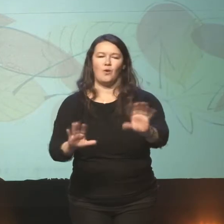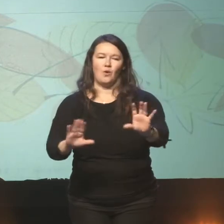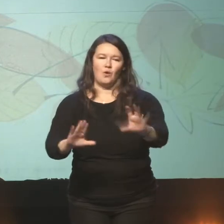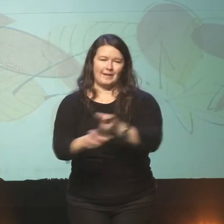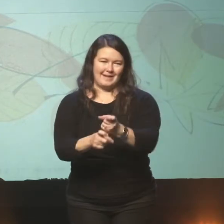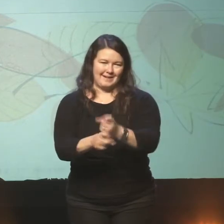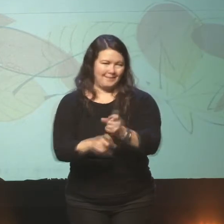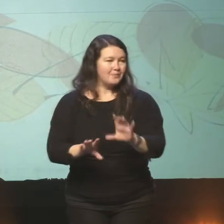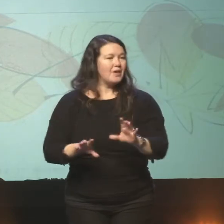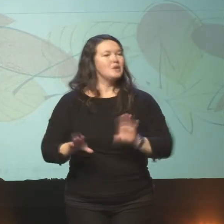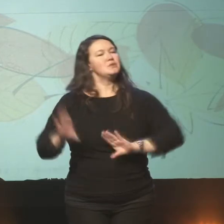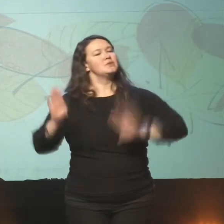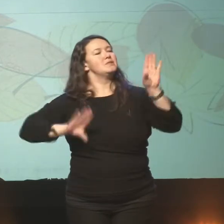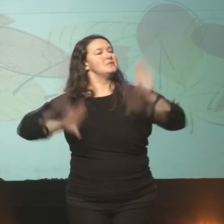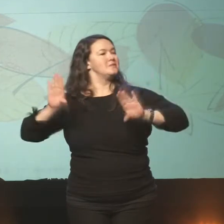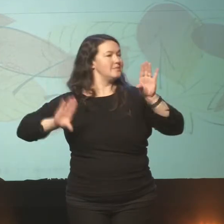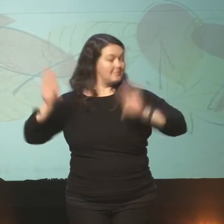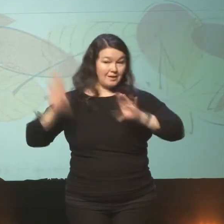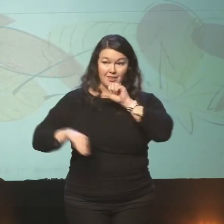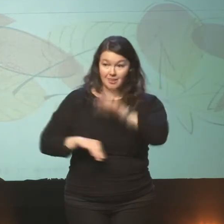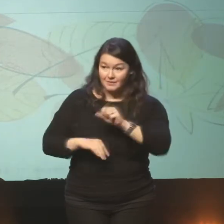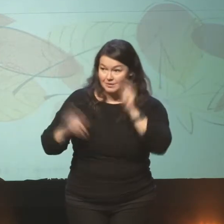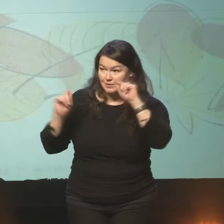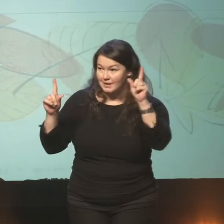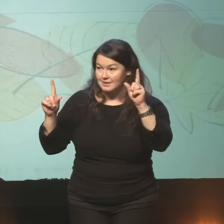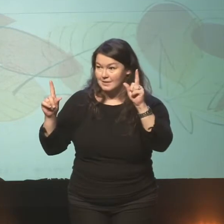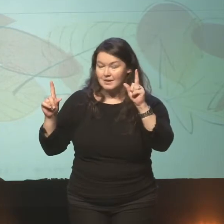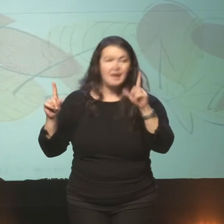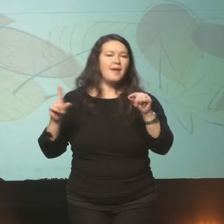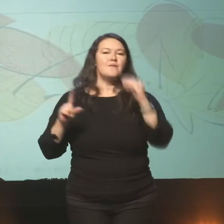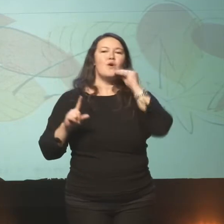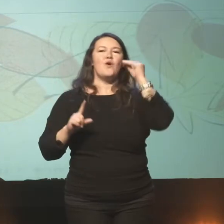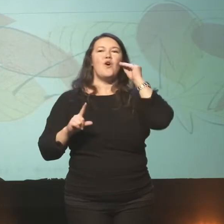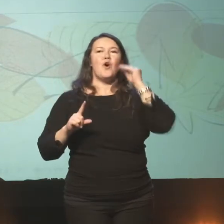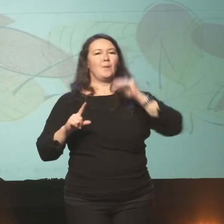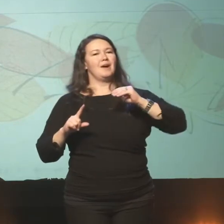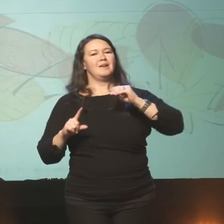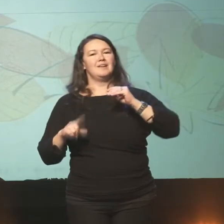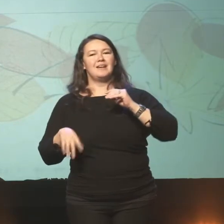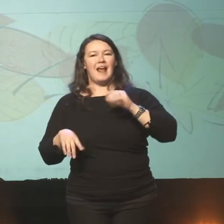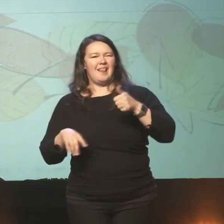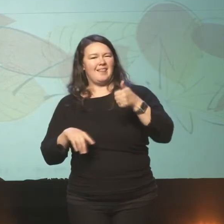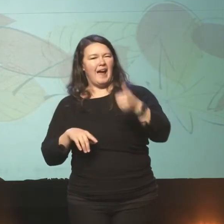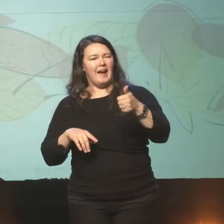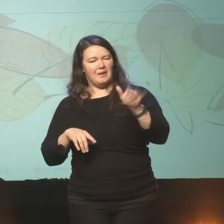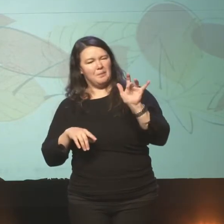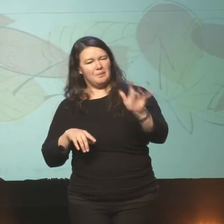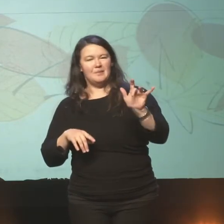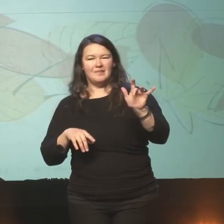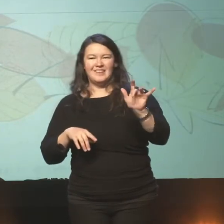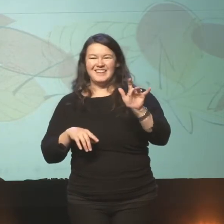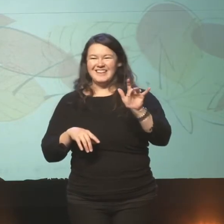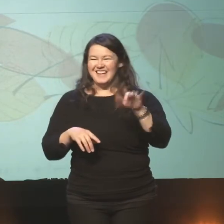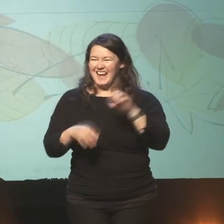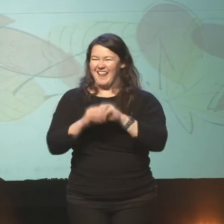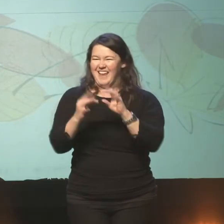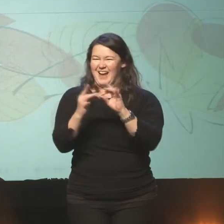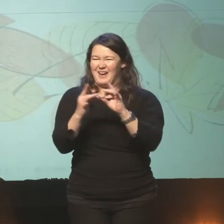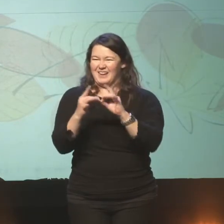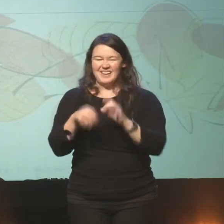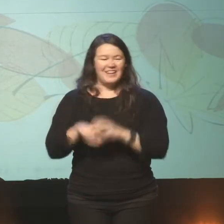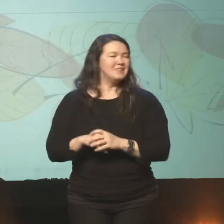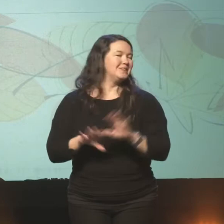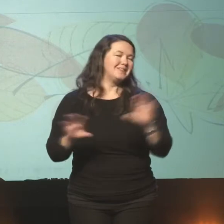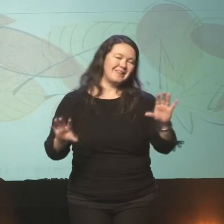love, one more time, show me your hands. You love surprises. If you're at home, hit the like button in that comment section, whatever it might be. You love surprises.